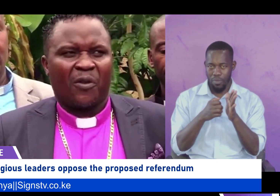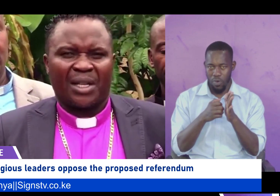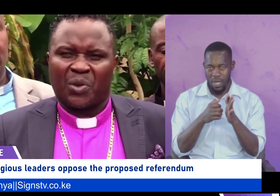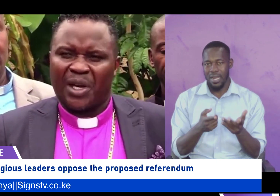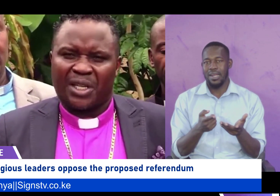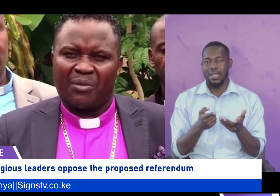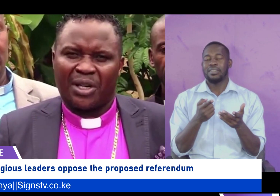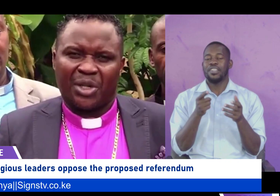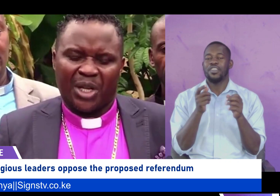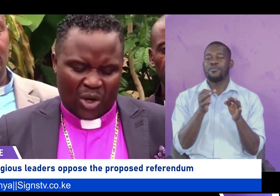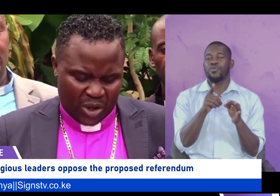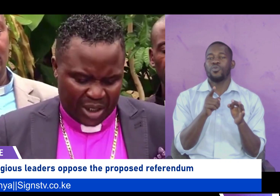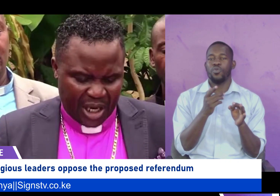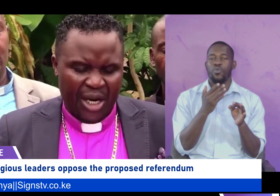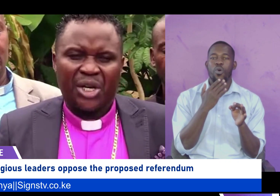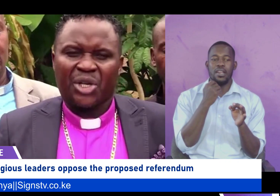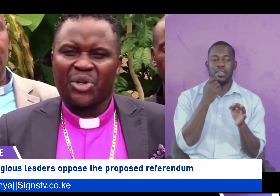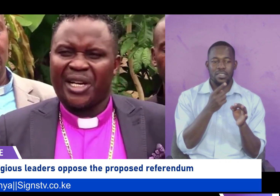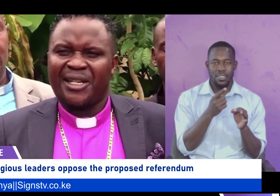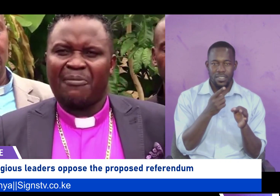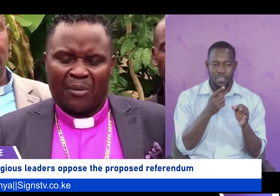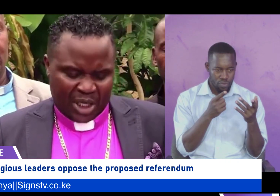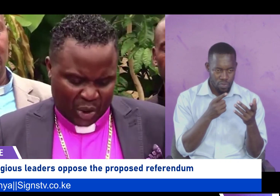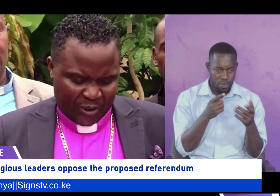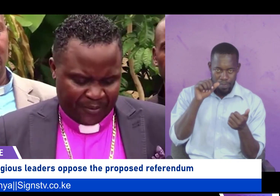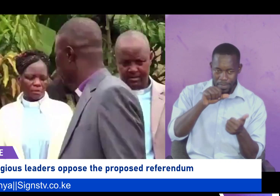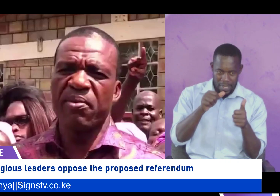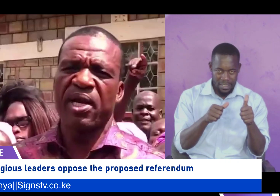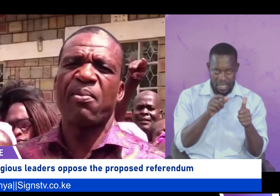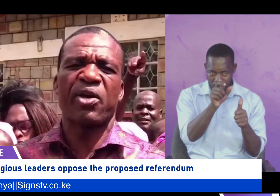you want to win somebody to the Lord, you need a permission. Mimi